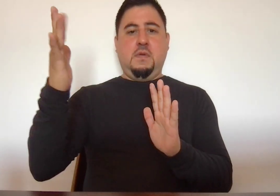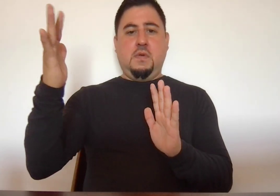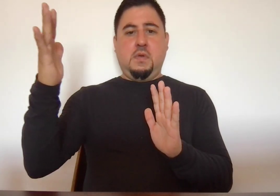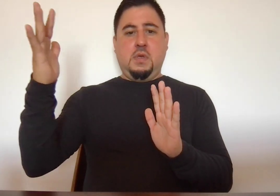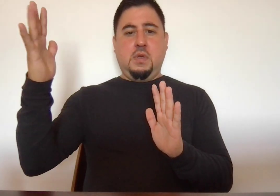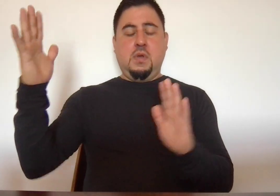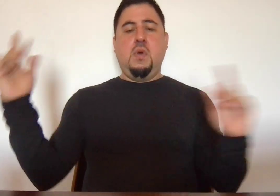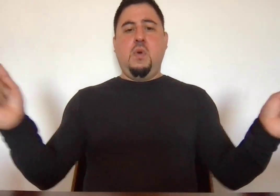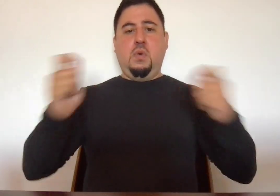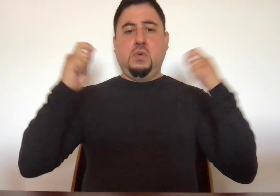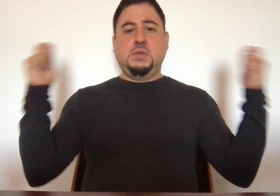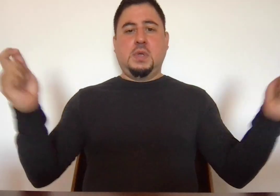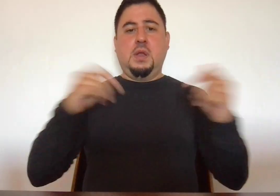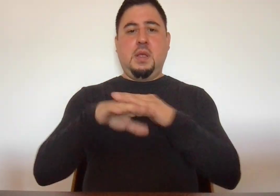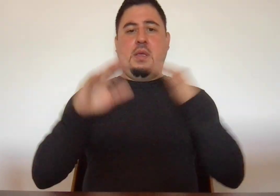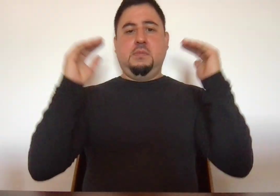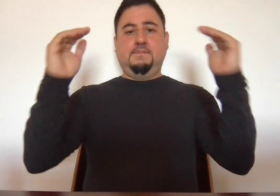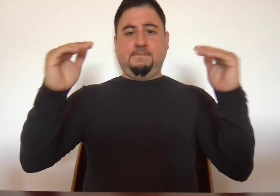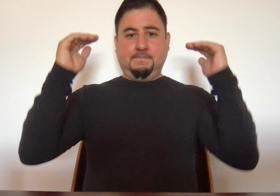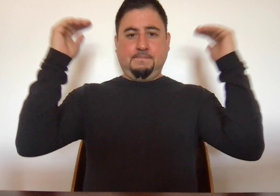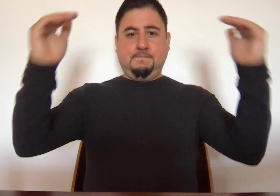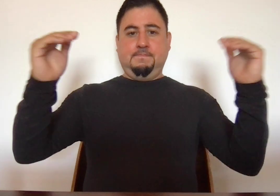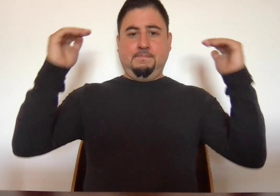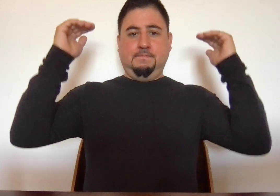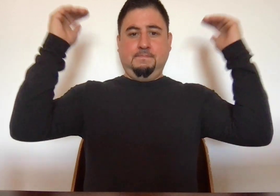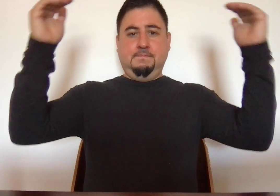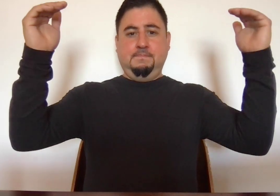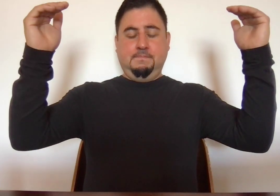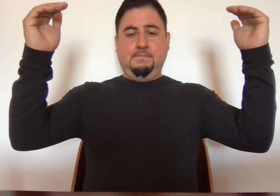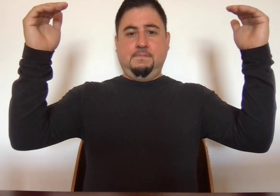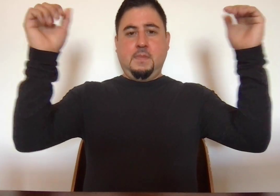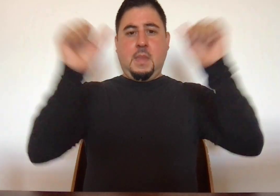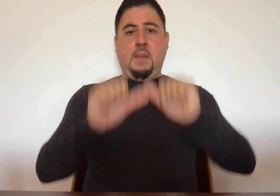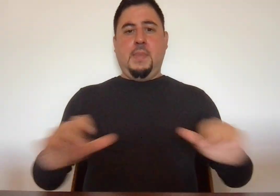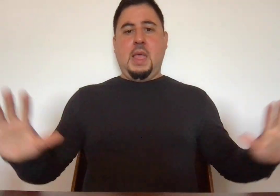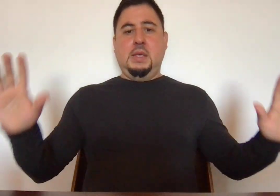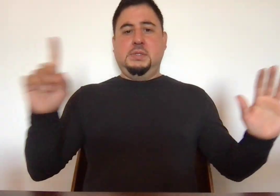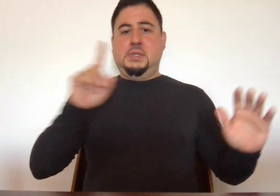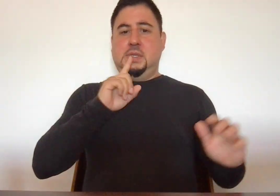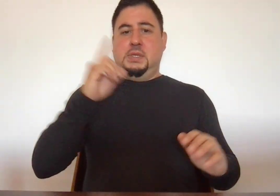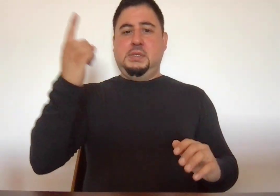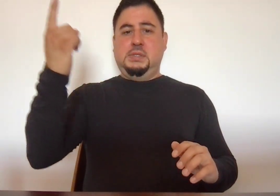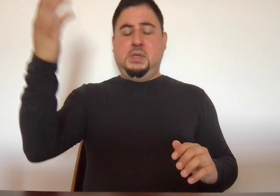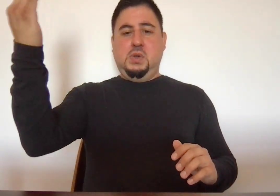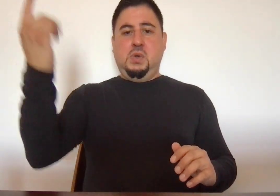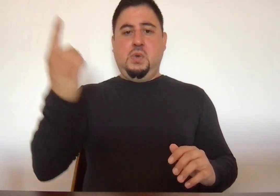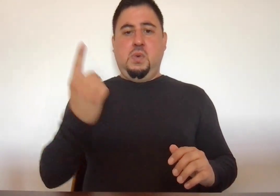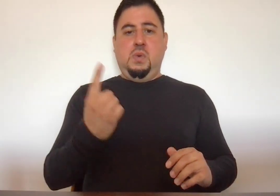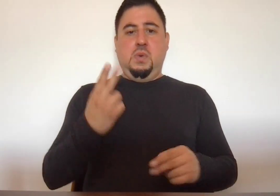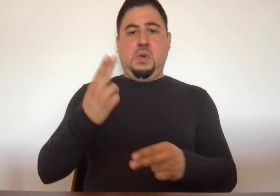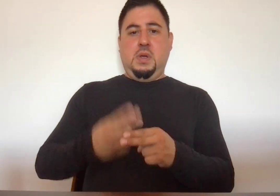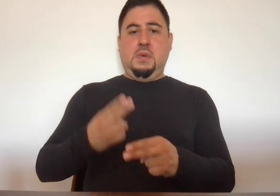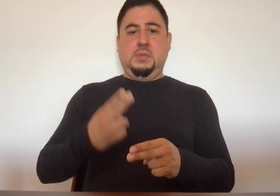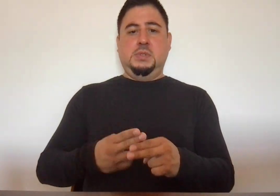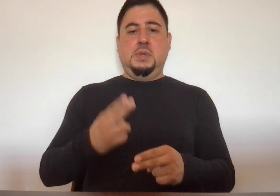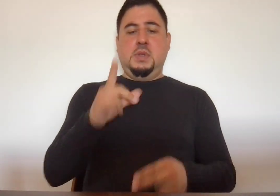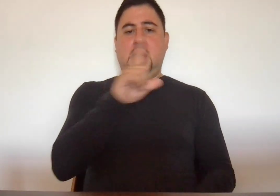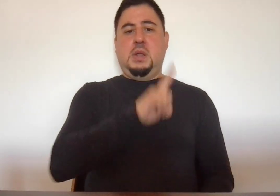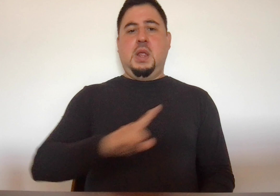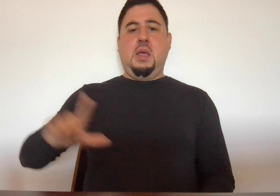glory. Hosanna in the highest. Blessed is he who comes in the name